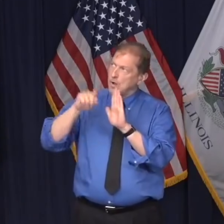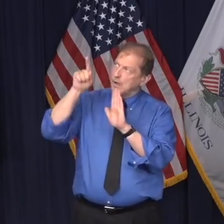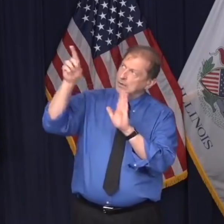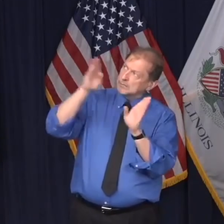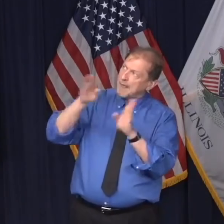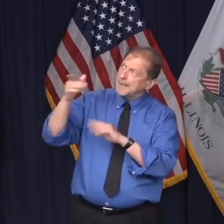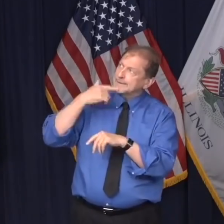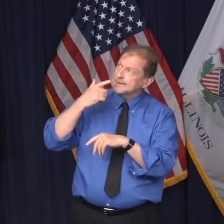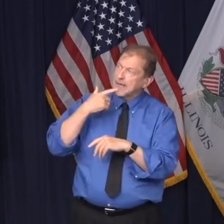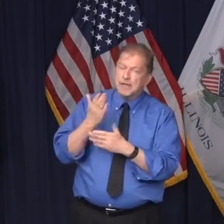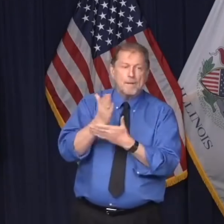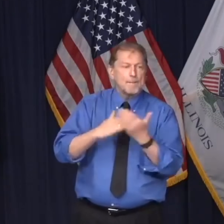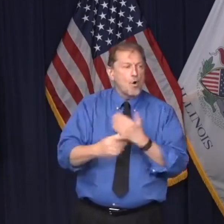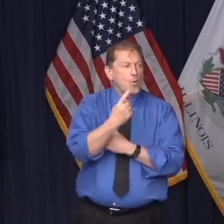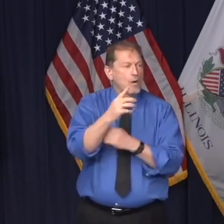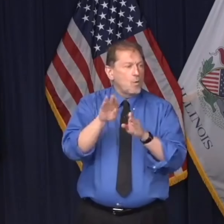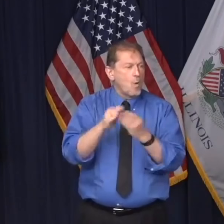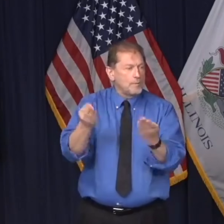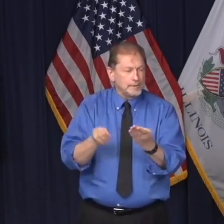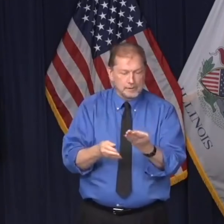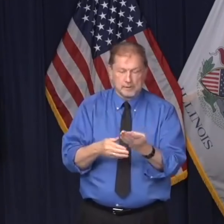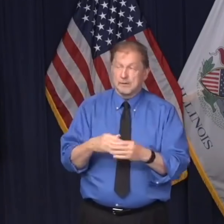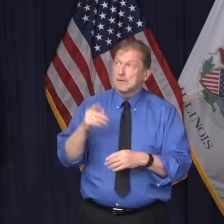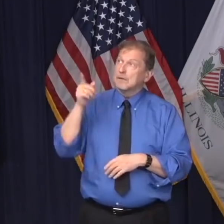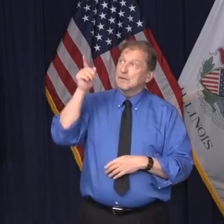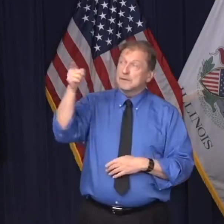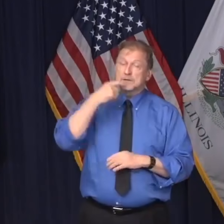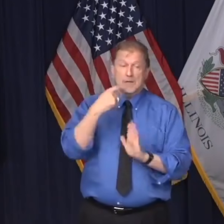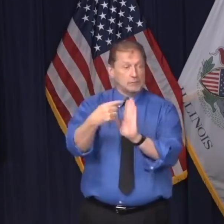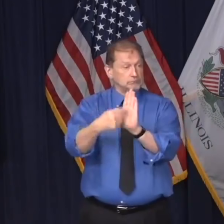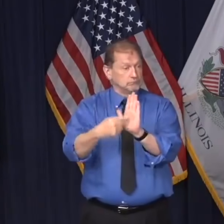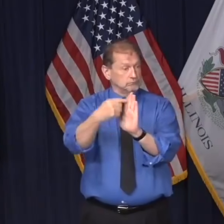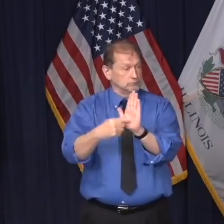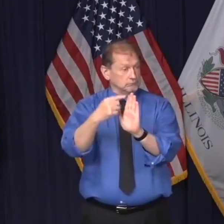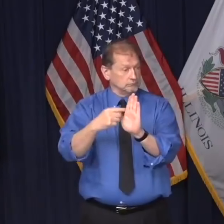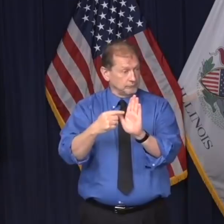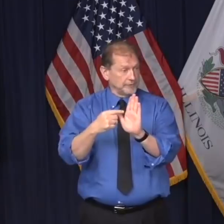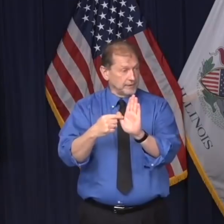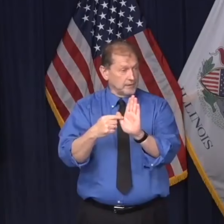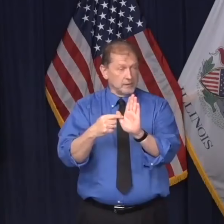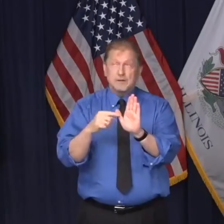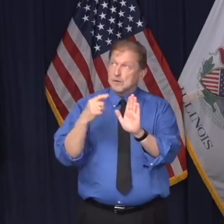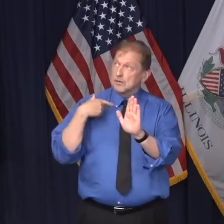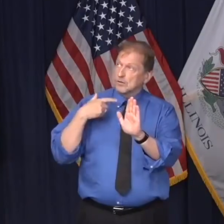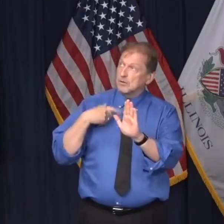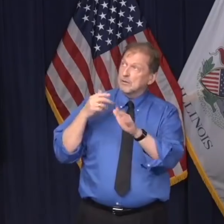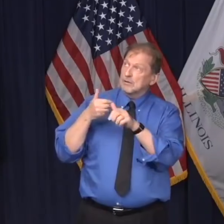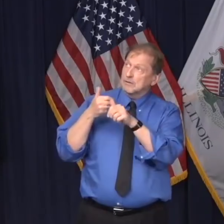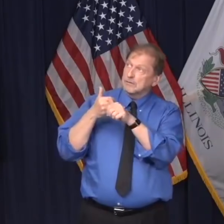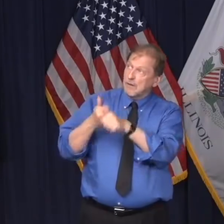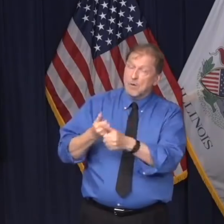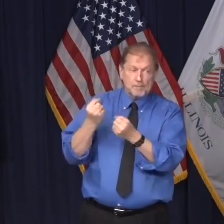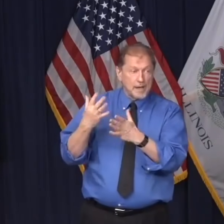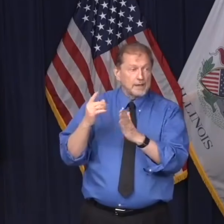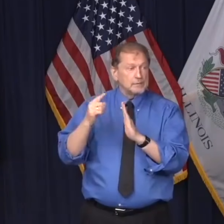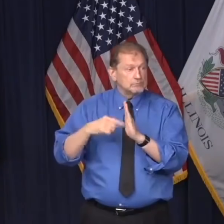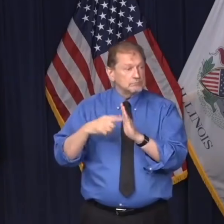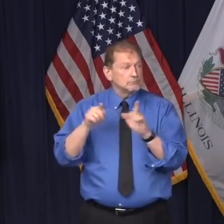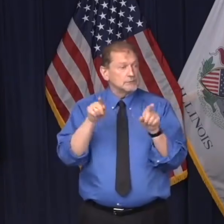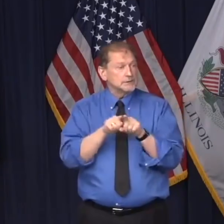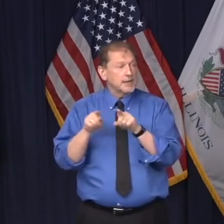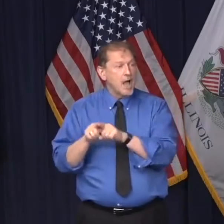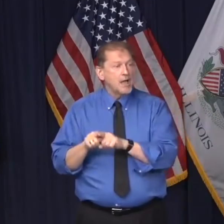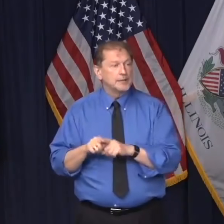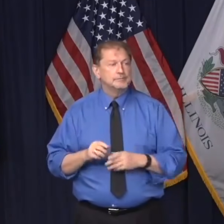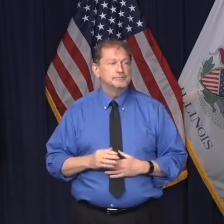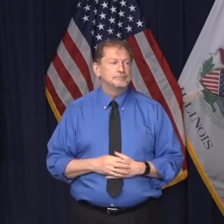what he calls phase 1 is indeed much of what we're following here. Last question from Chris Hacker with